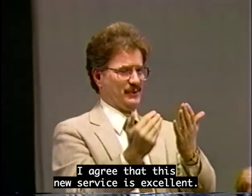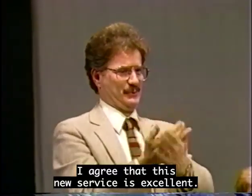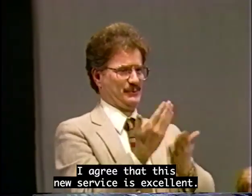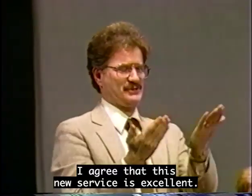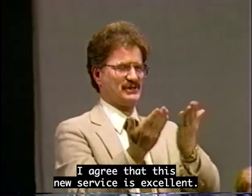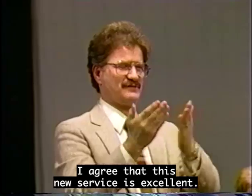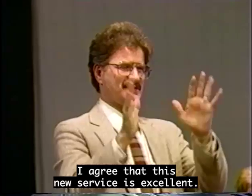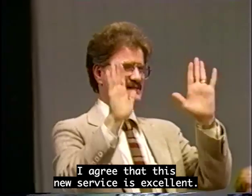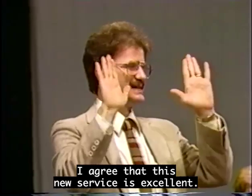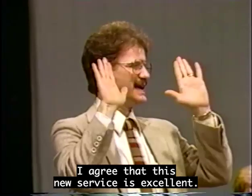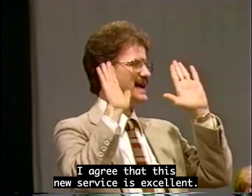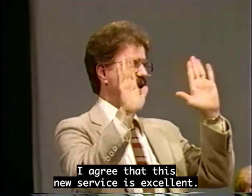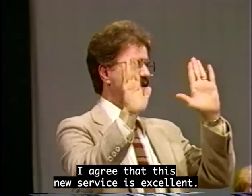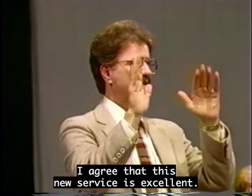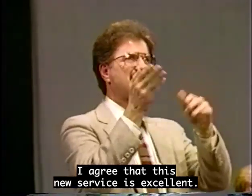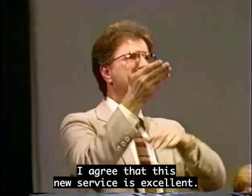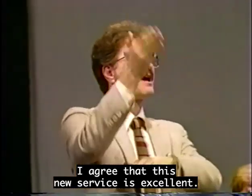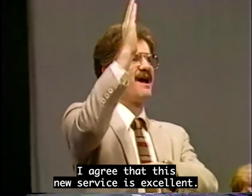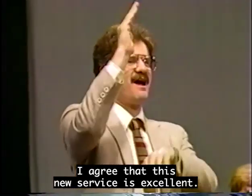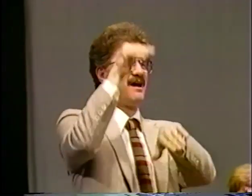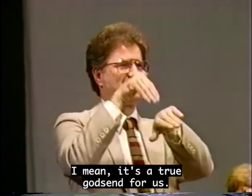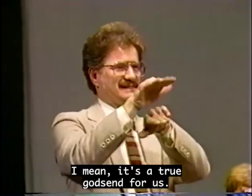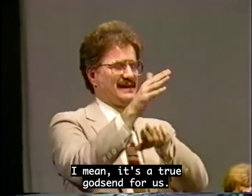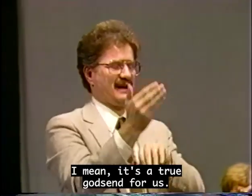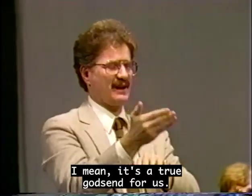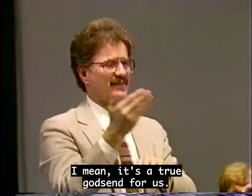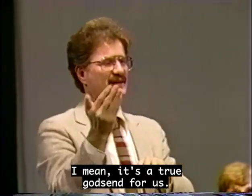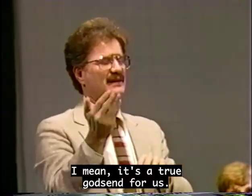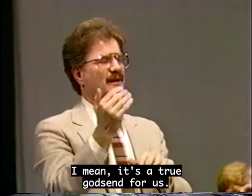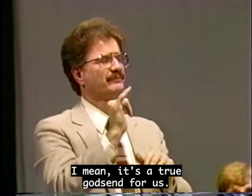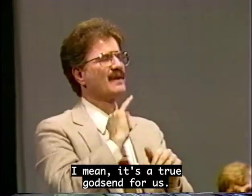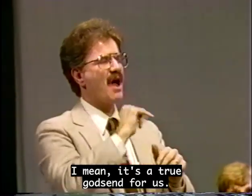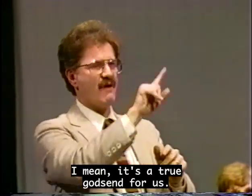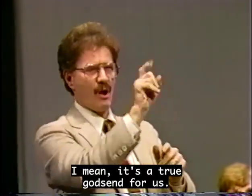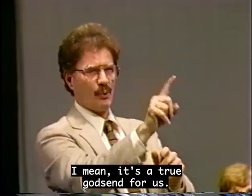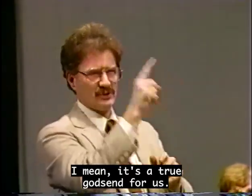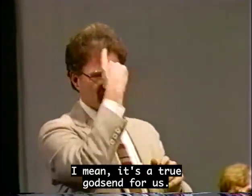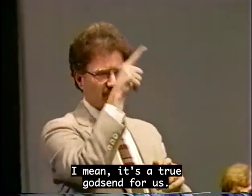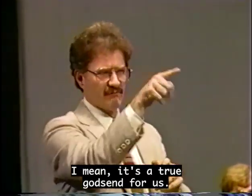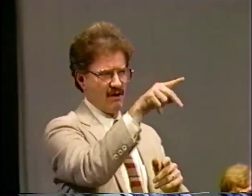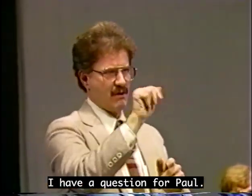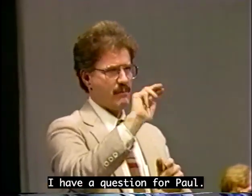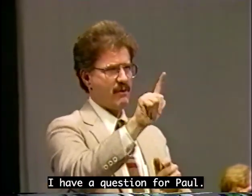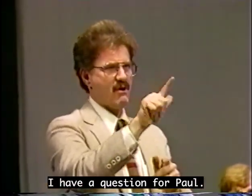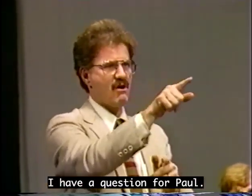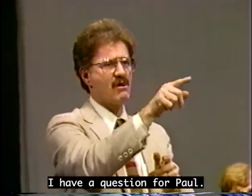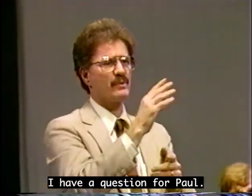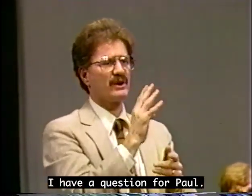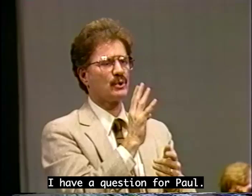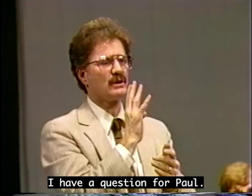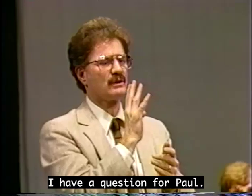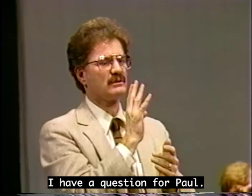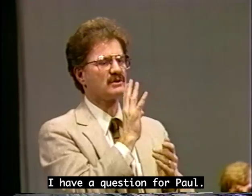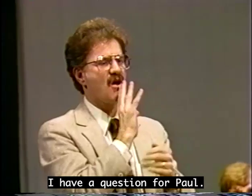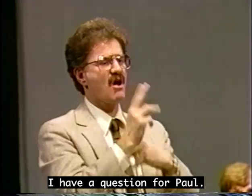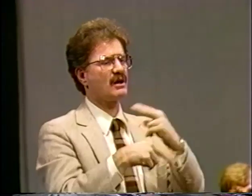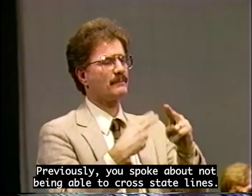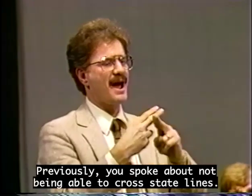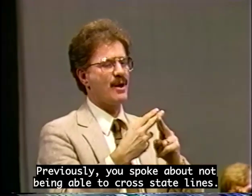I agree that this new service is excellent. I mean, it's a true godsend for us. I have a question for Paul.